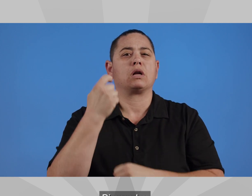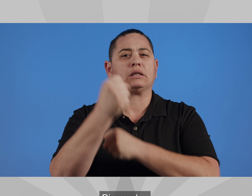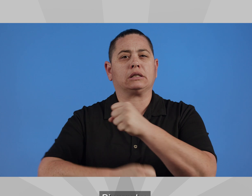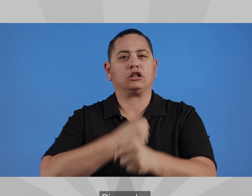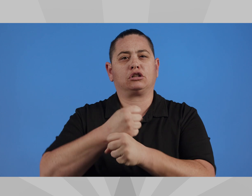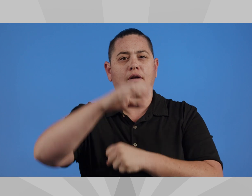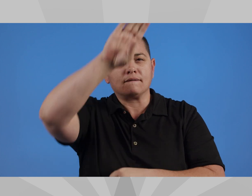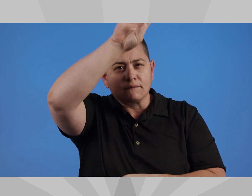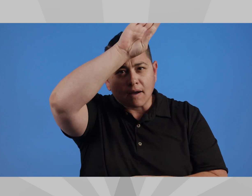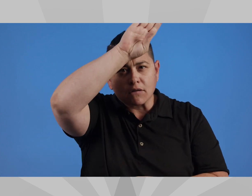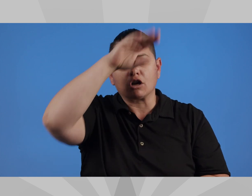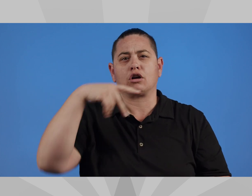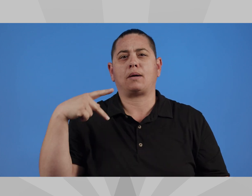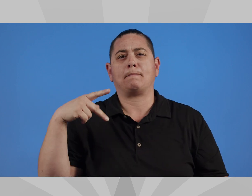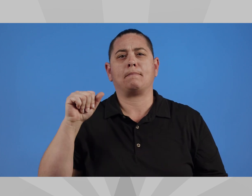Biography.